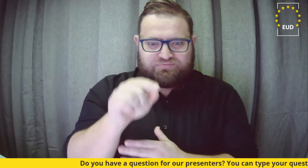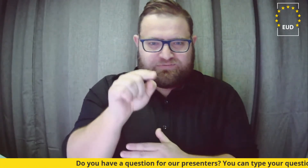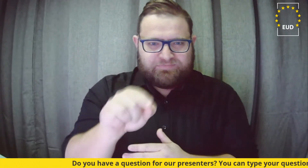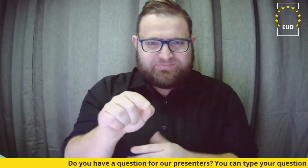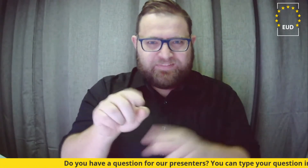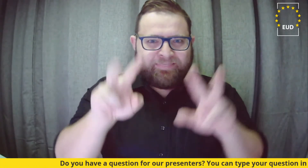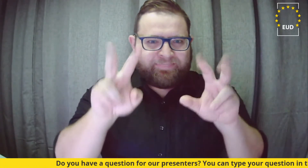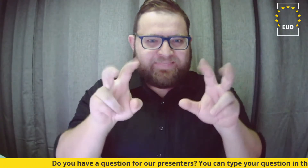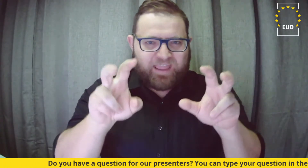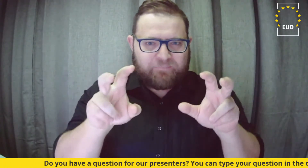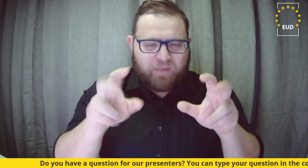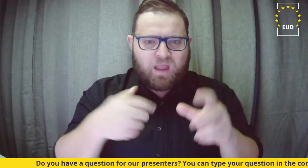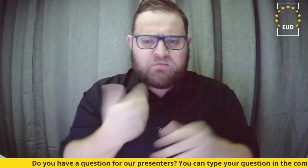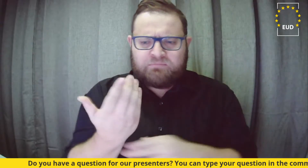me feel very proud.